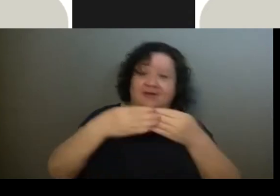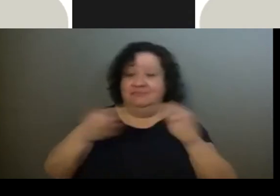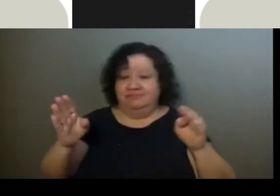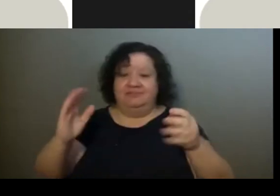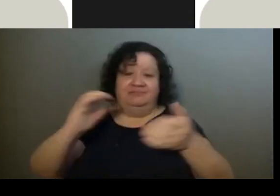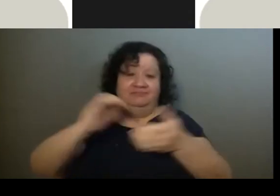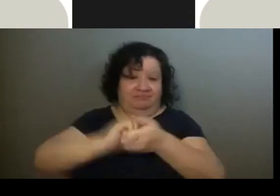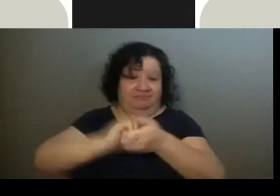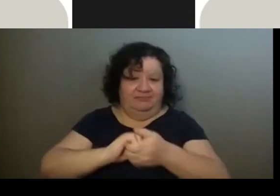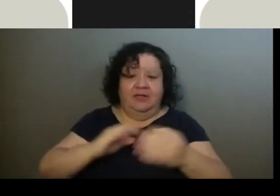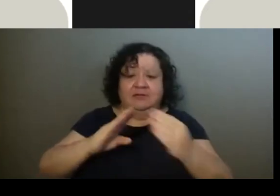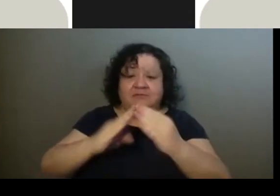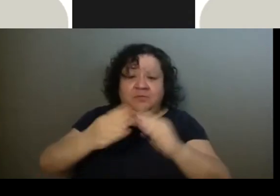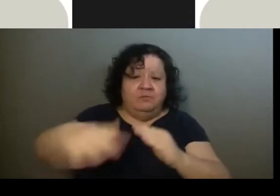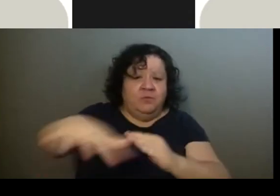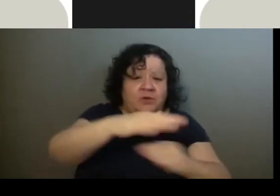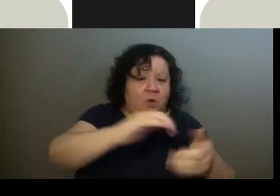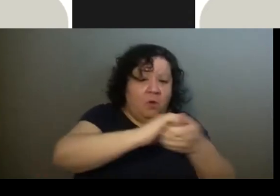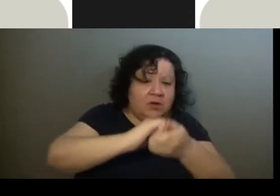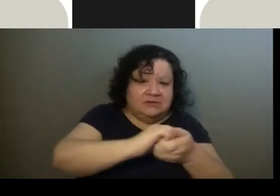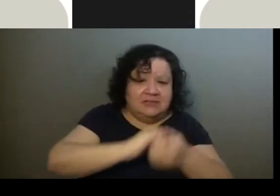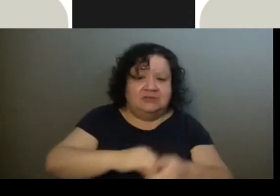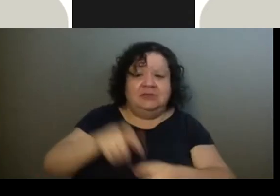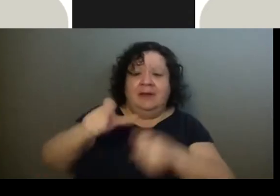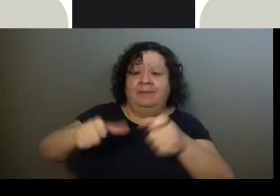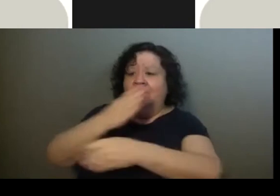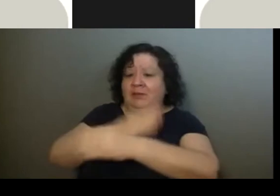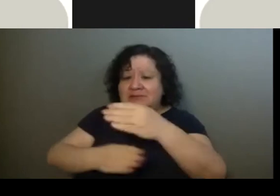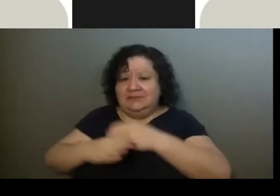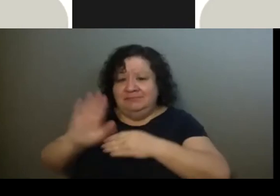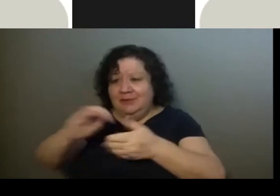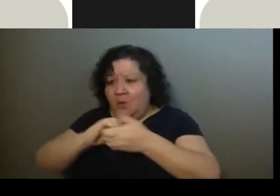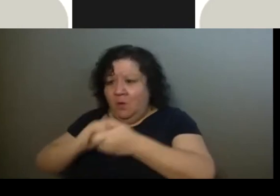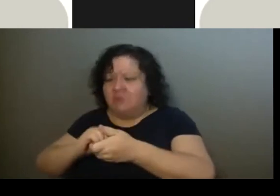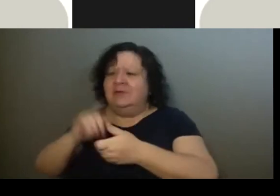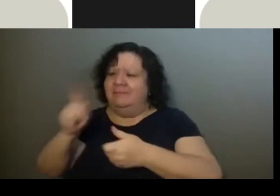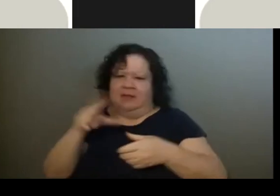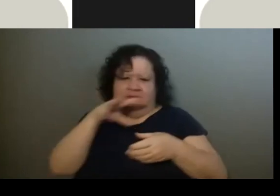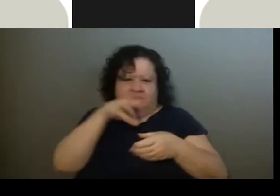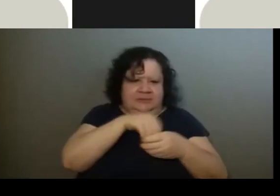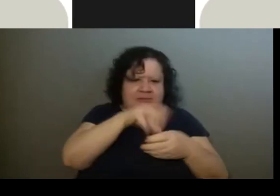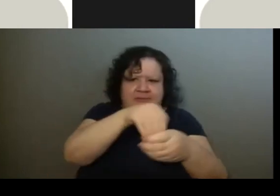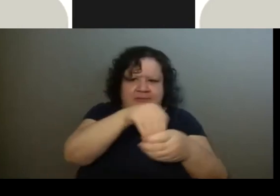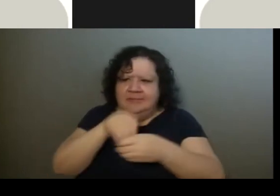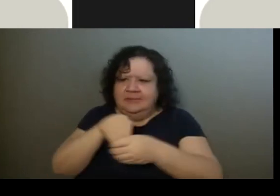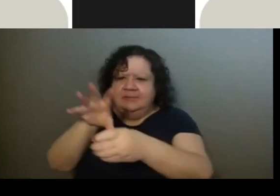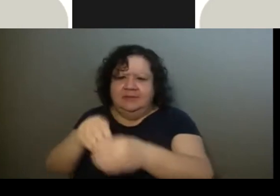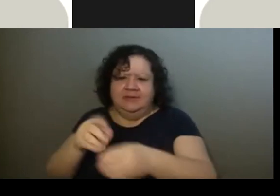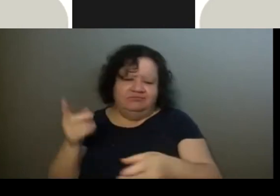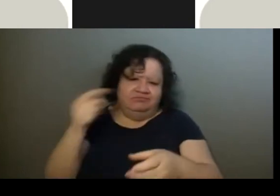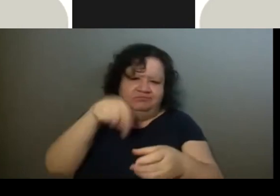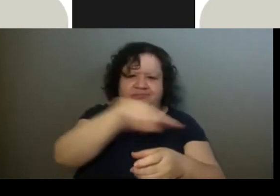as active contributors in the process. So I want to just quickly close by saying this was tremendous.